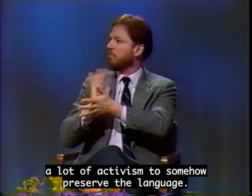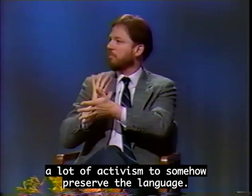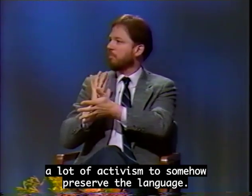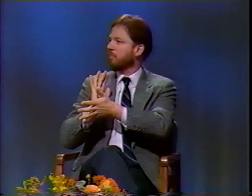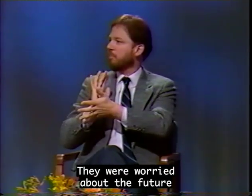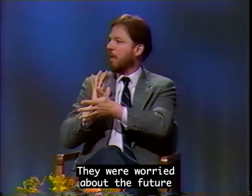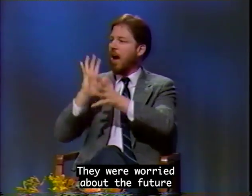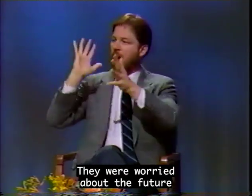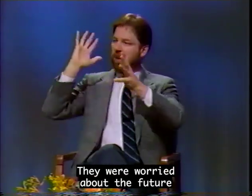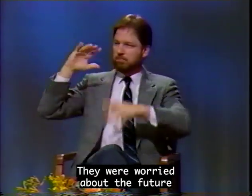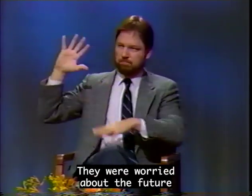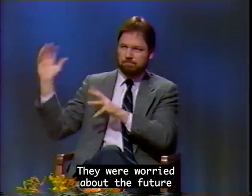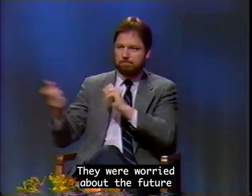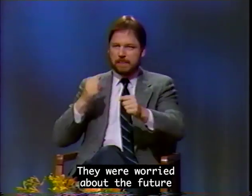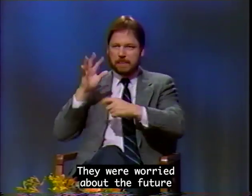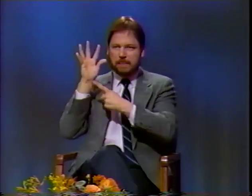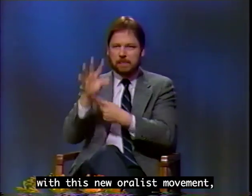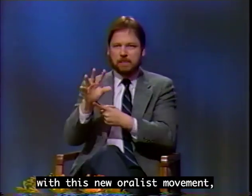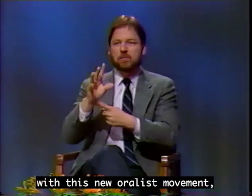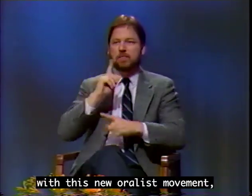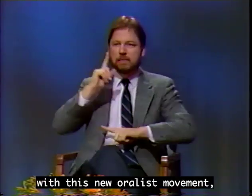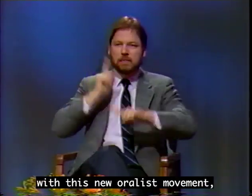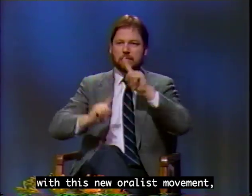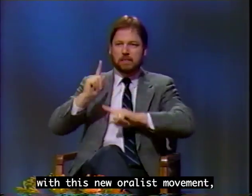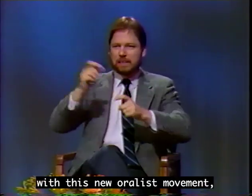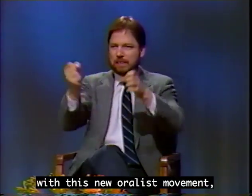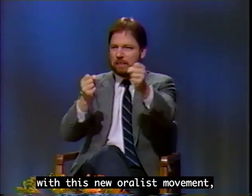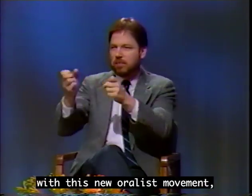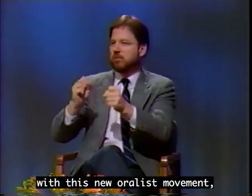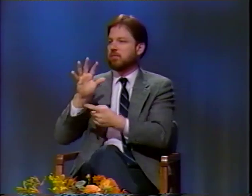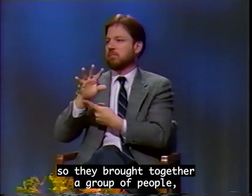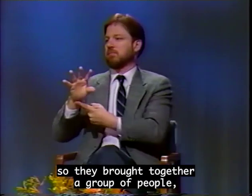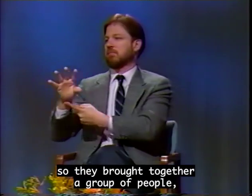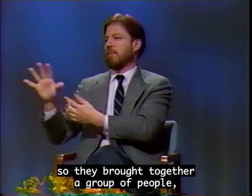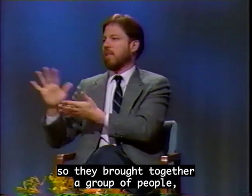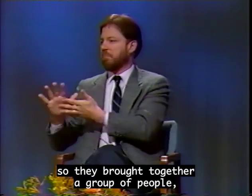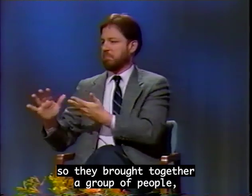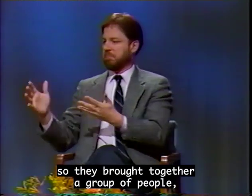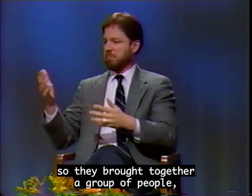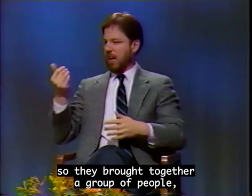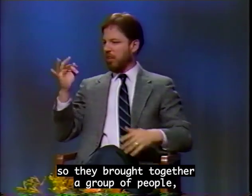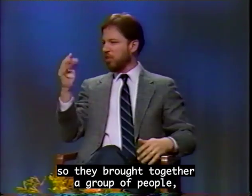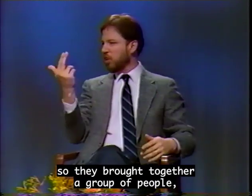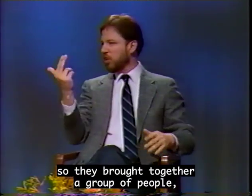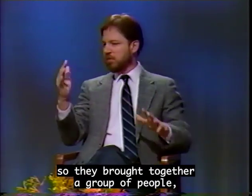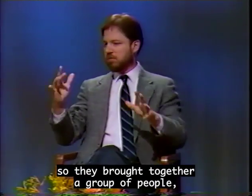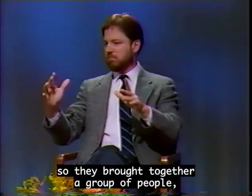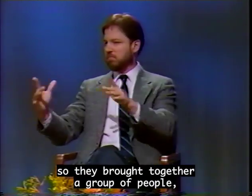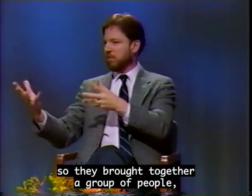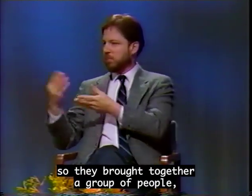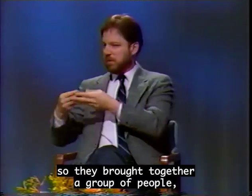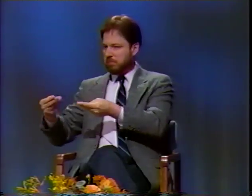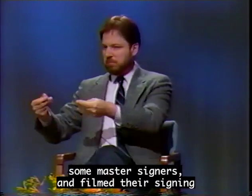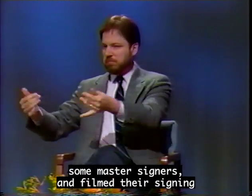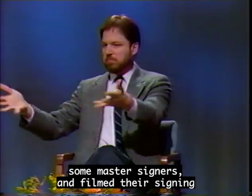preserve the language. They were worried about the future with this new oralist movement. So they brought together a group of people, some